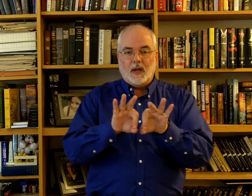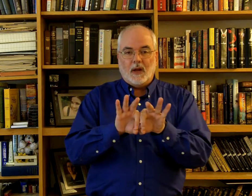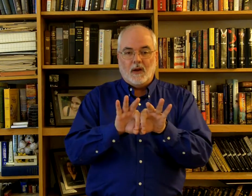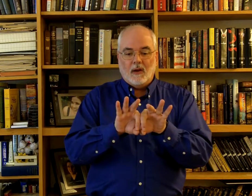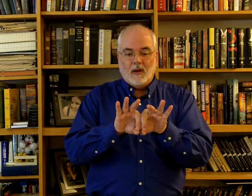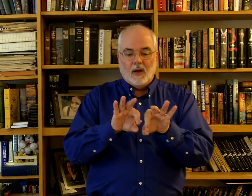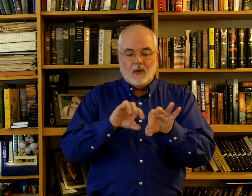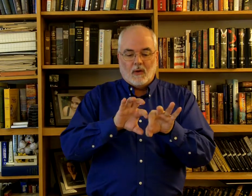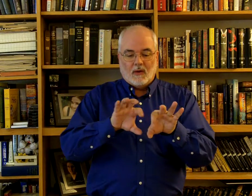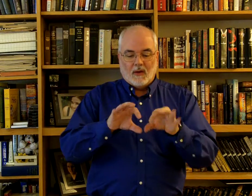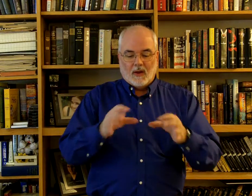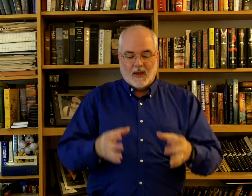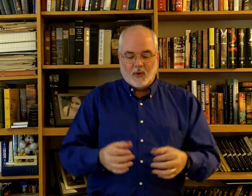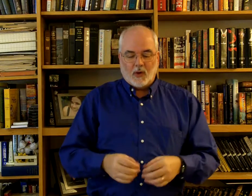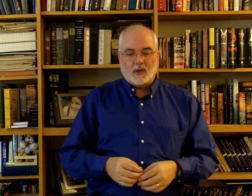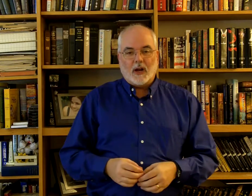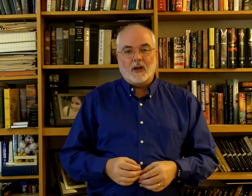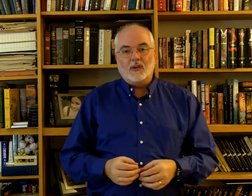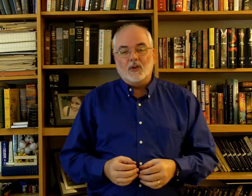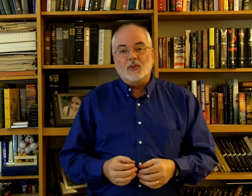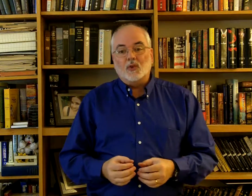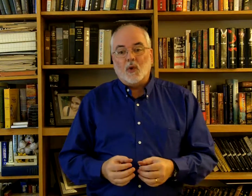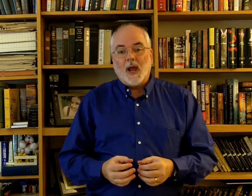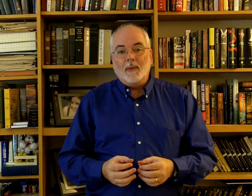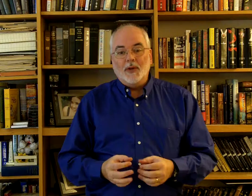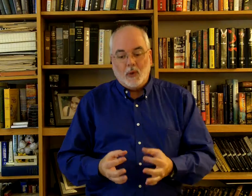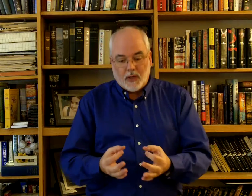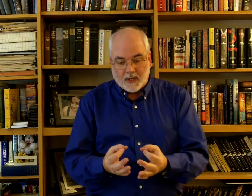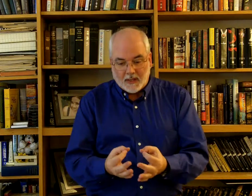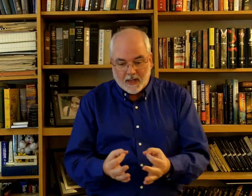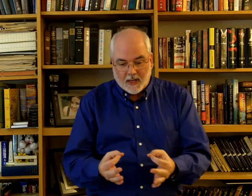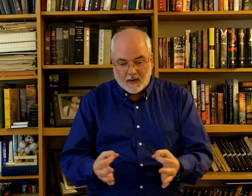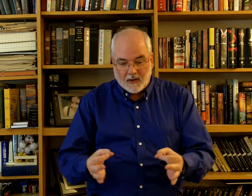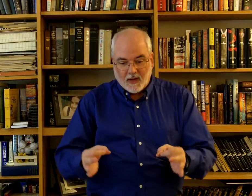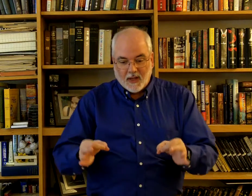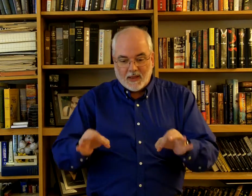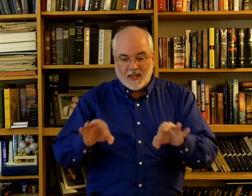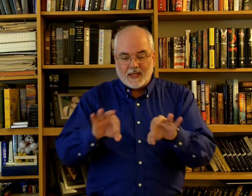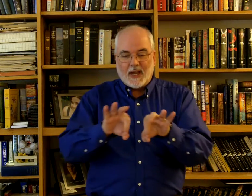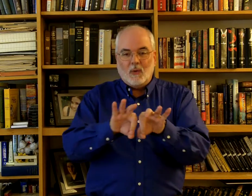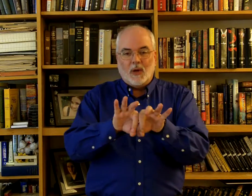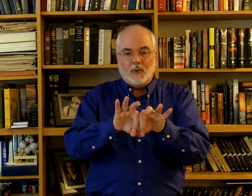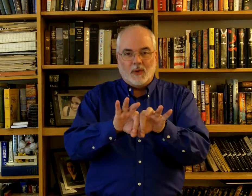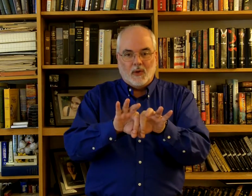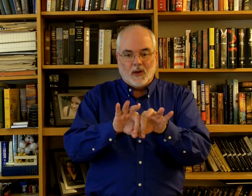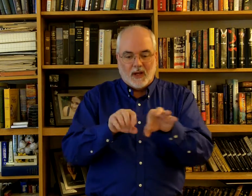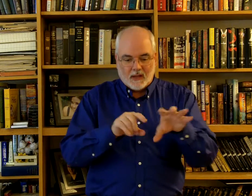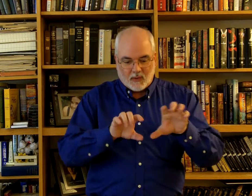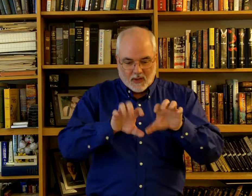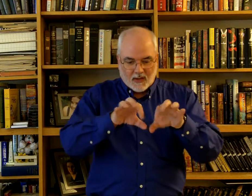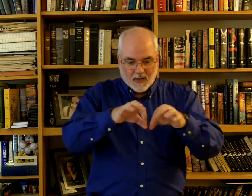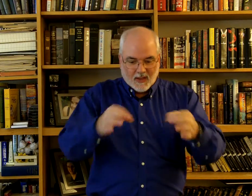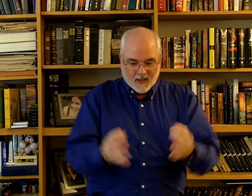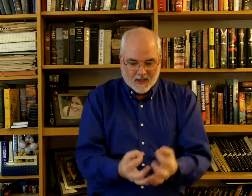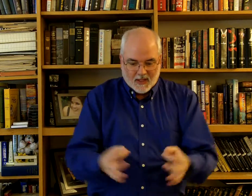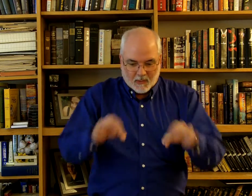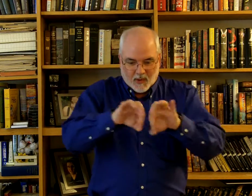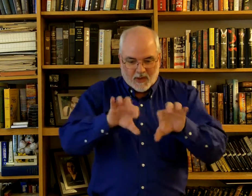air. If you were to try to describe a donut in the air, that's kind of what it would look like, where this part is